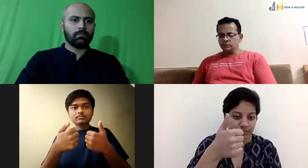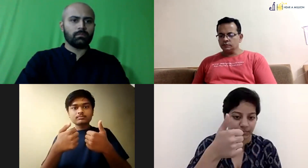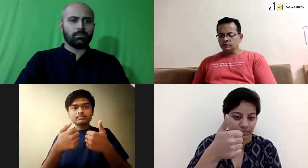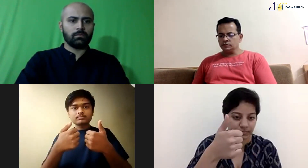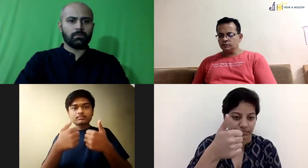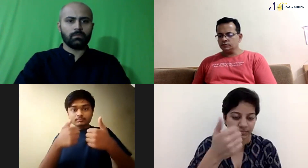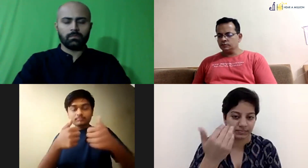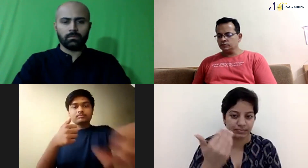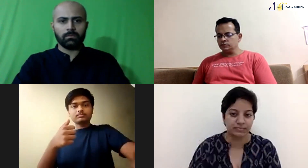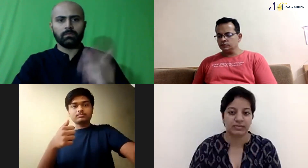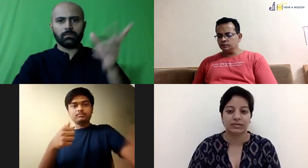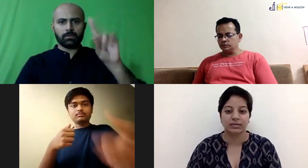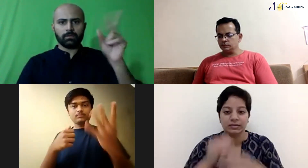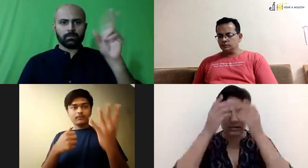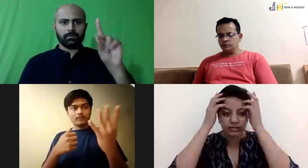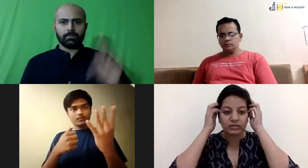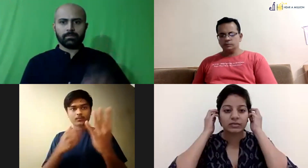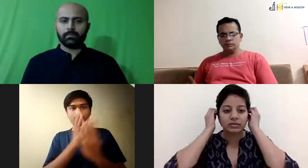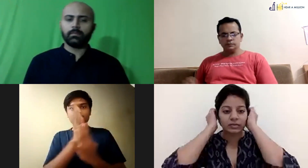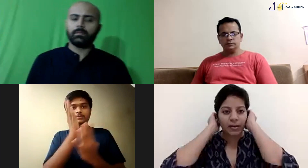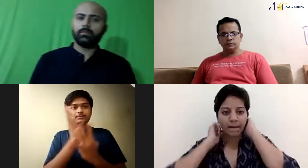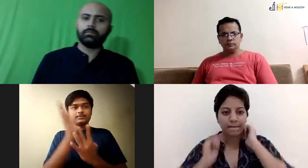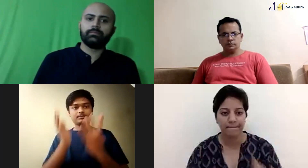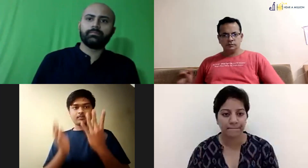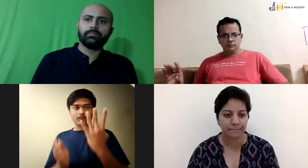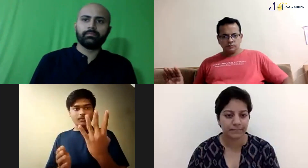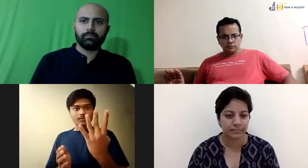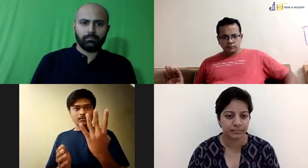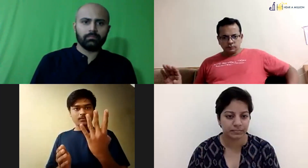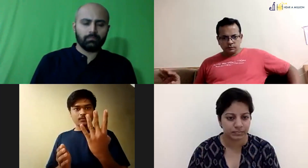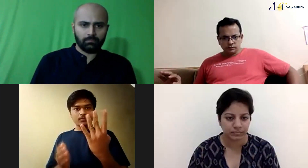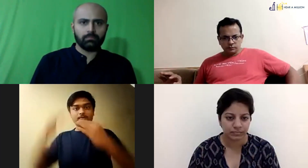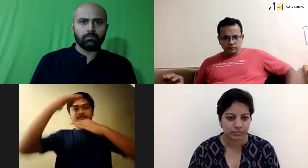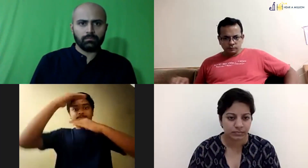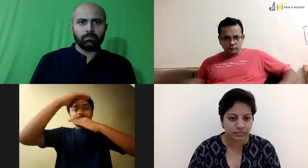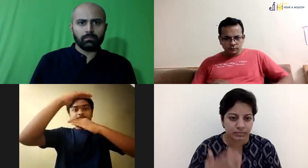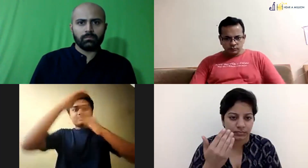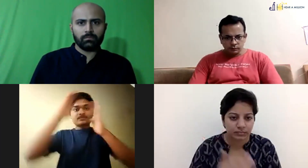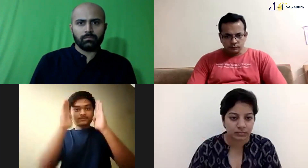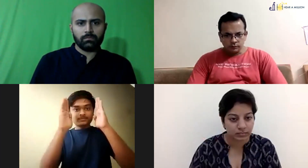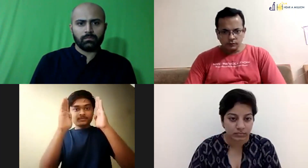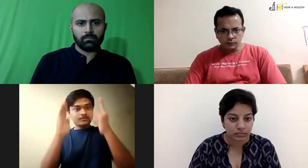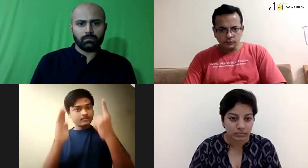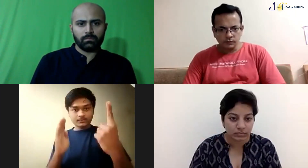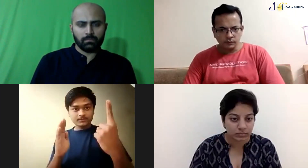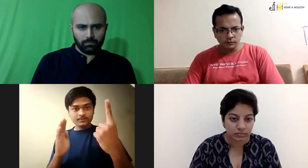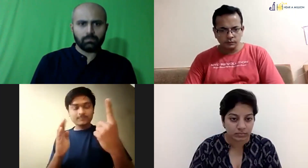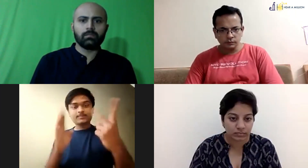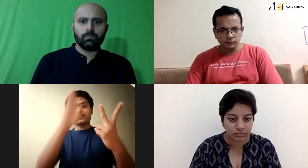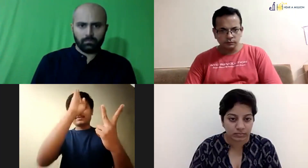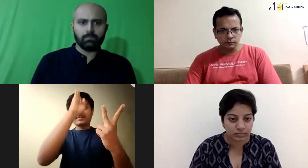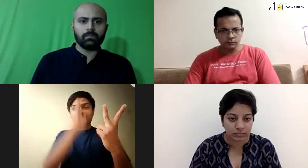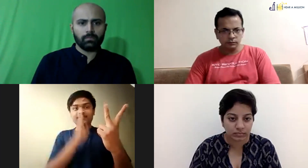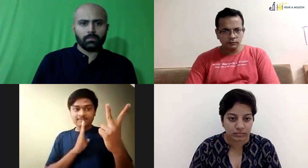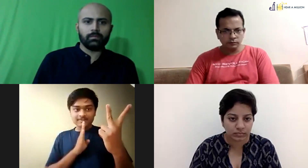Yes, Dhamik here. Can you see me now? Yes, we can see you. You can go ahead once again. So you showed us four ways, right? Related to the